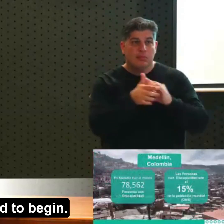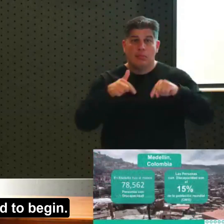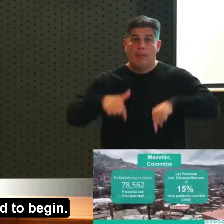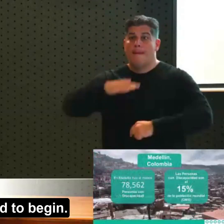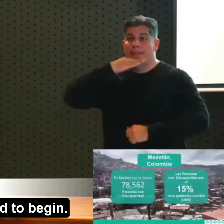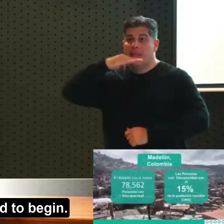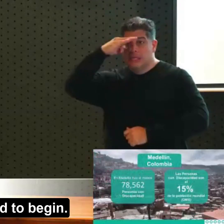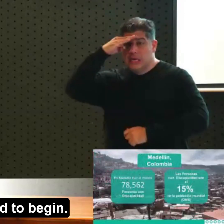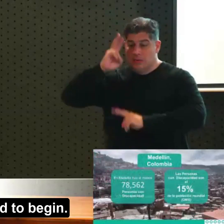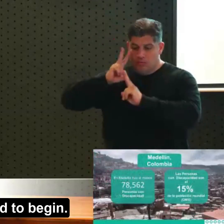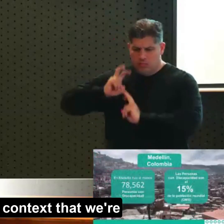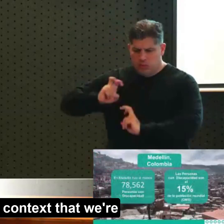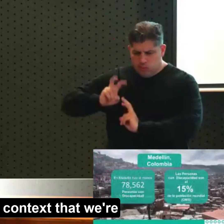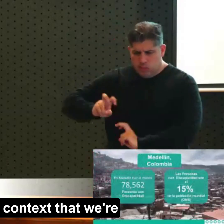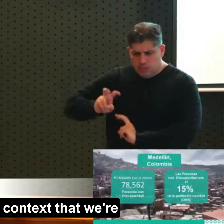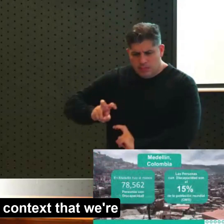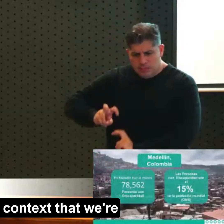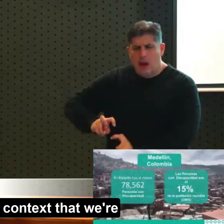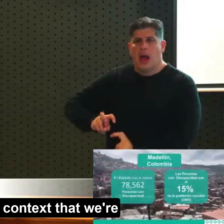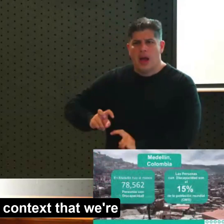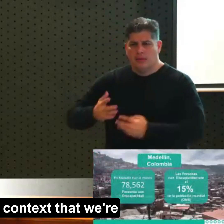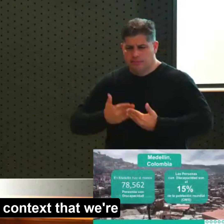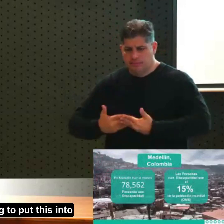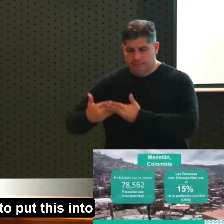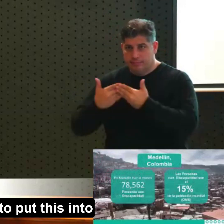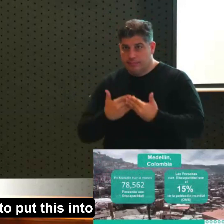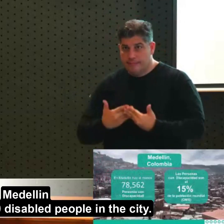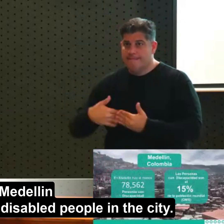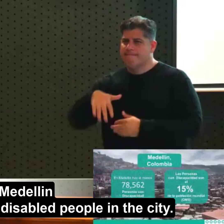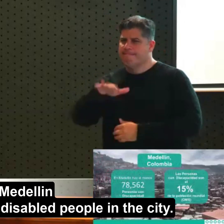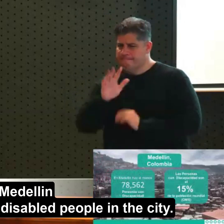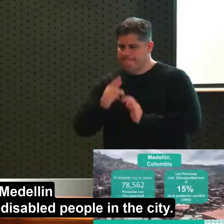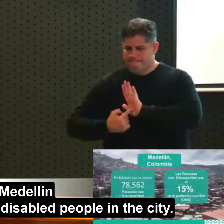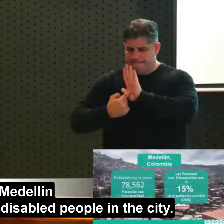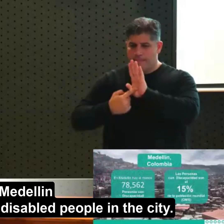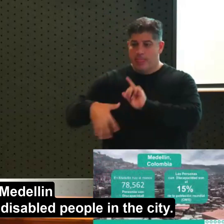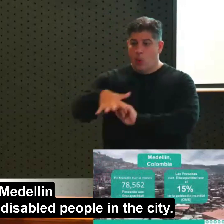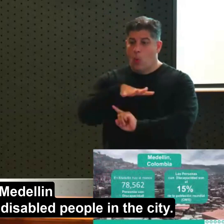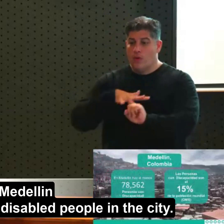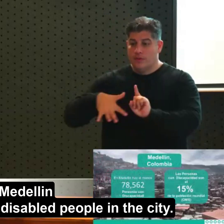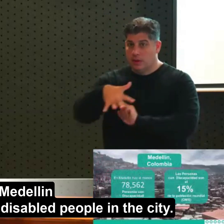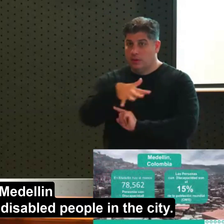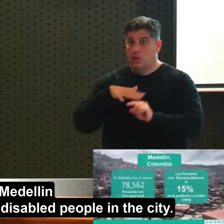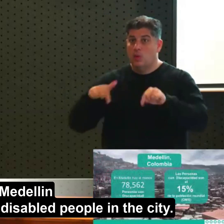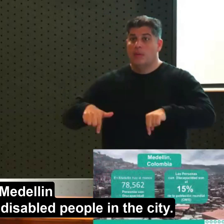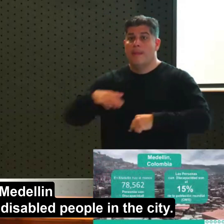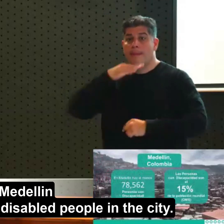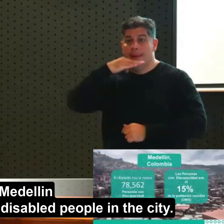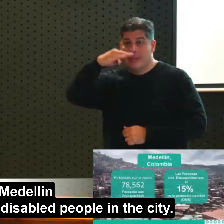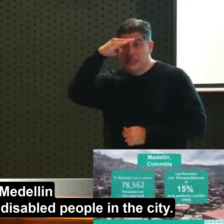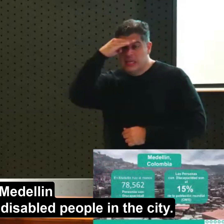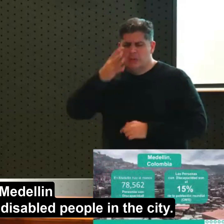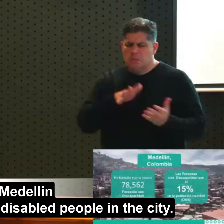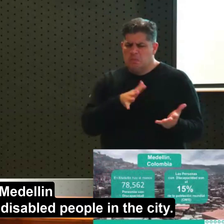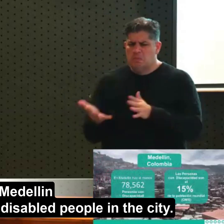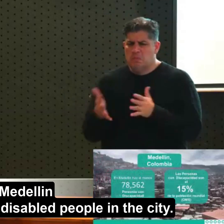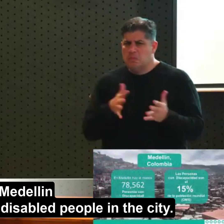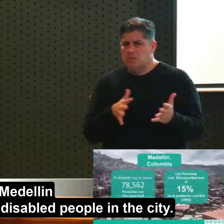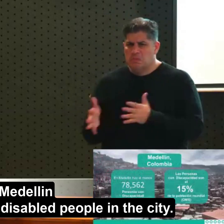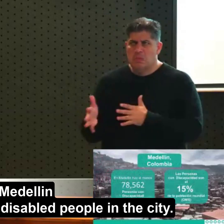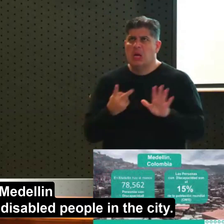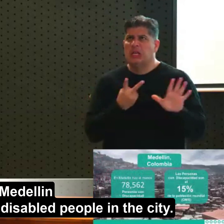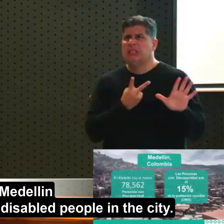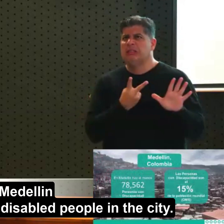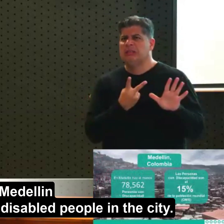study. And to begin, we have a context that we're going to put this into. Medellin has around